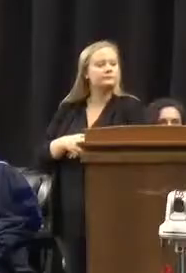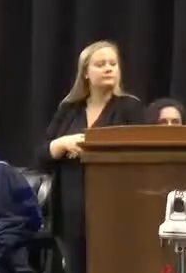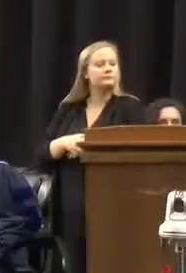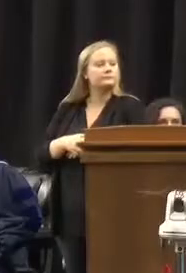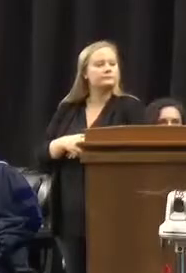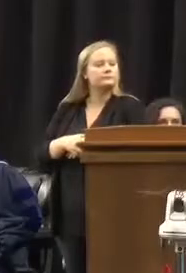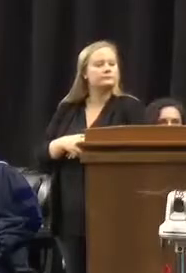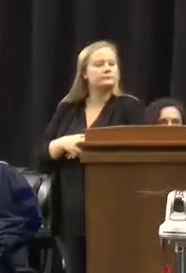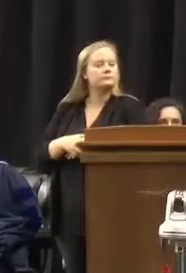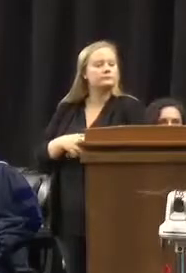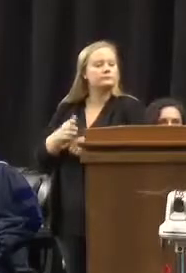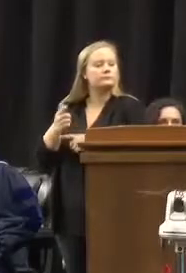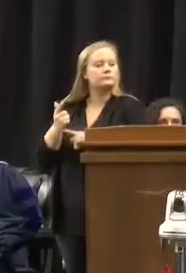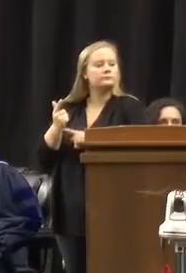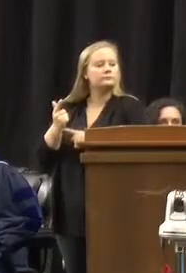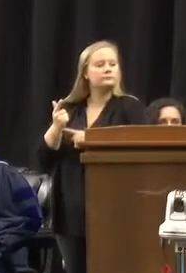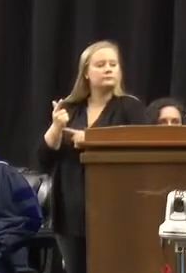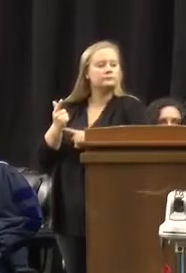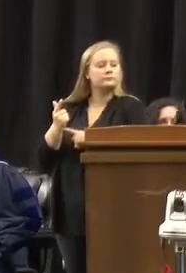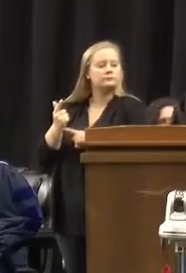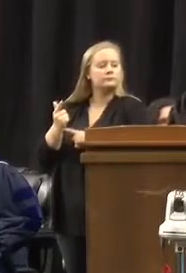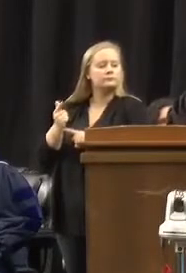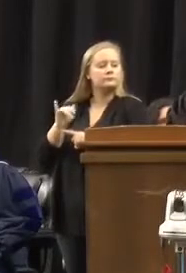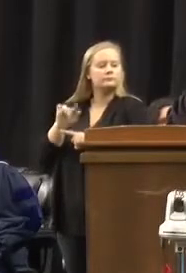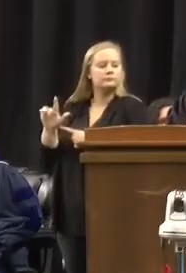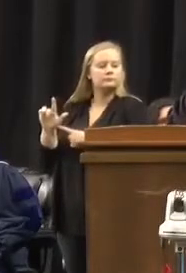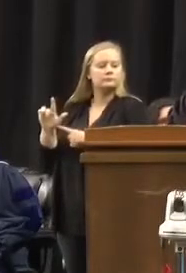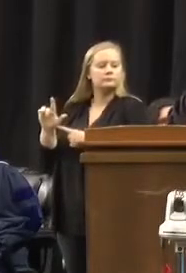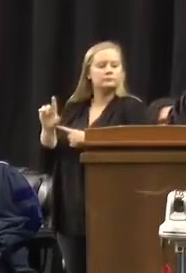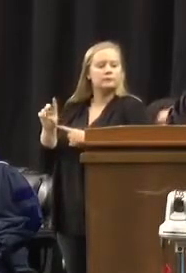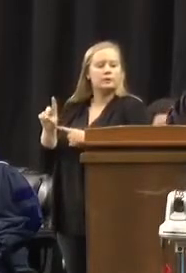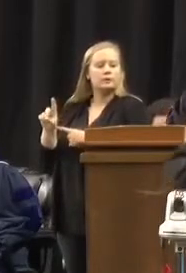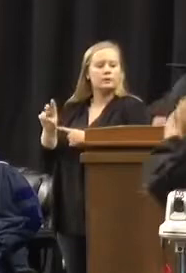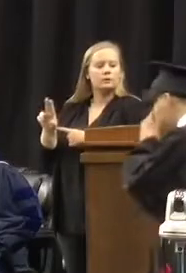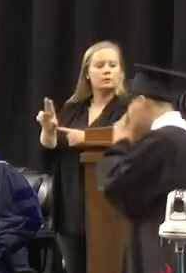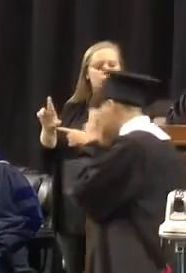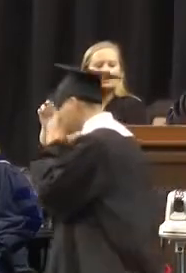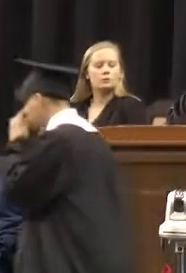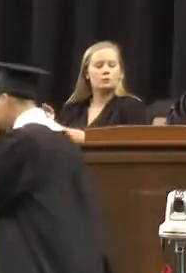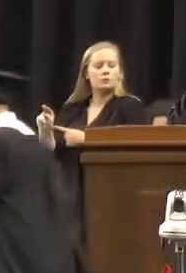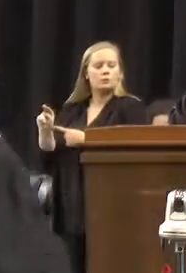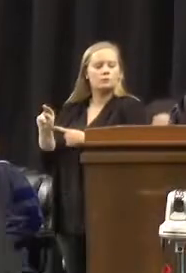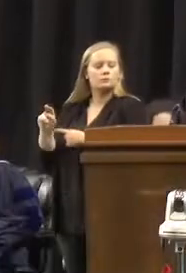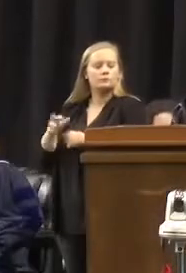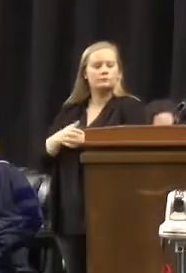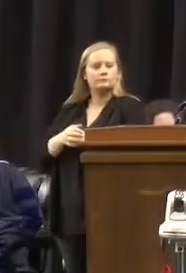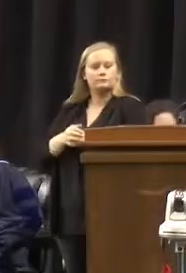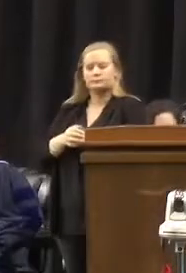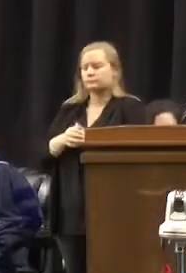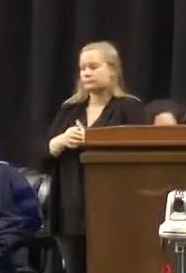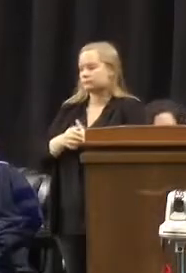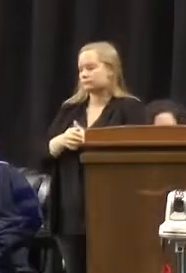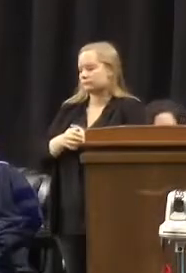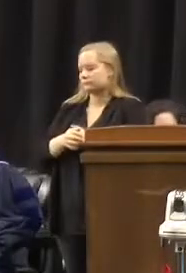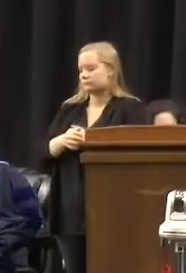Gil or Jill? Gil Duron. Gil Duron.